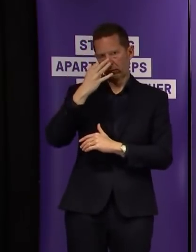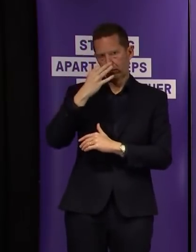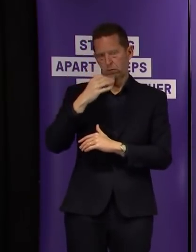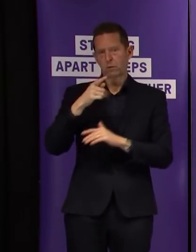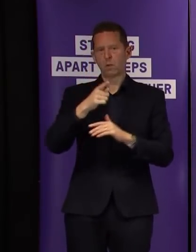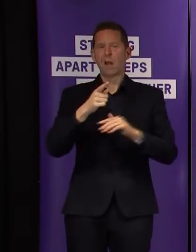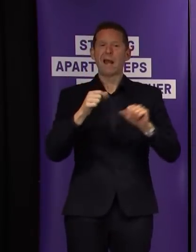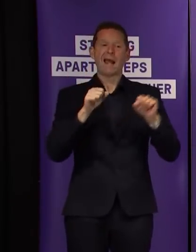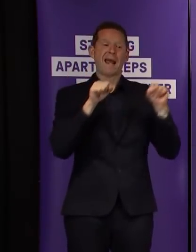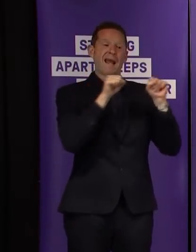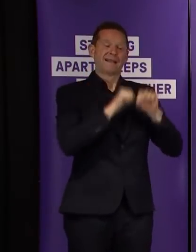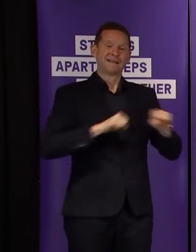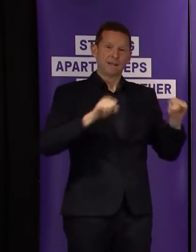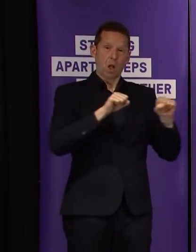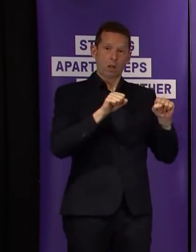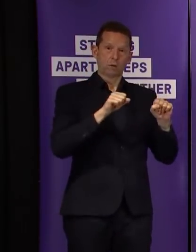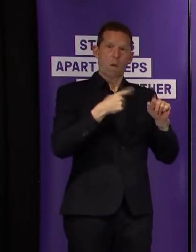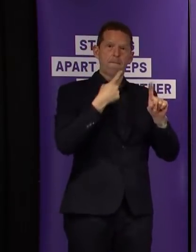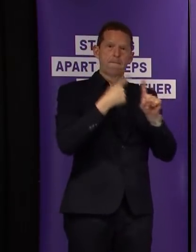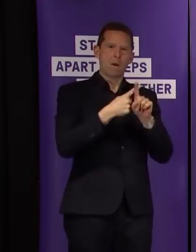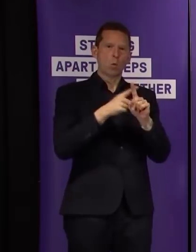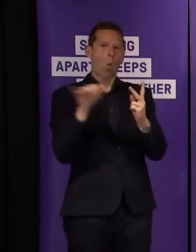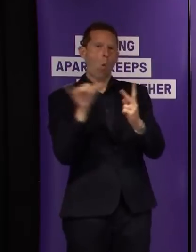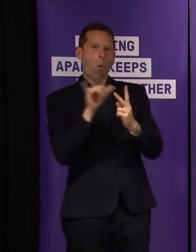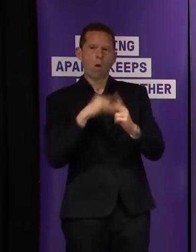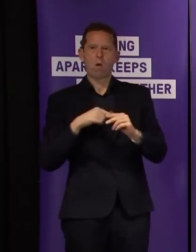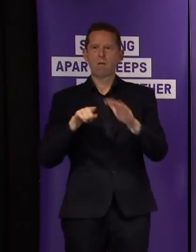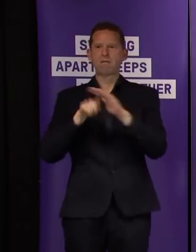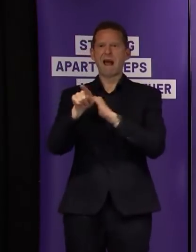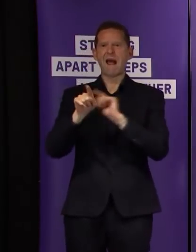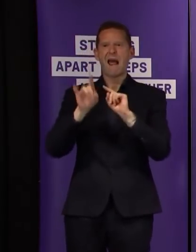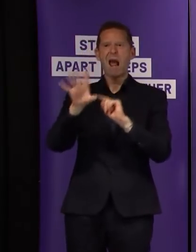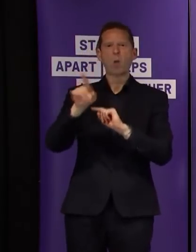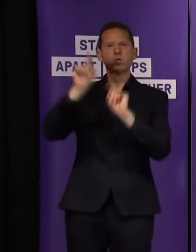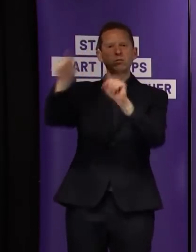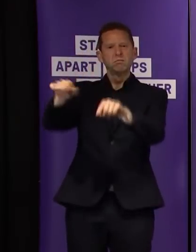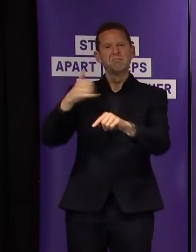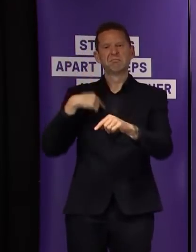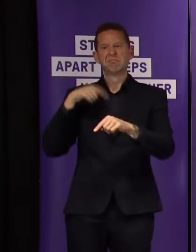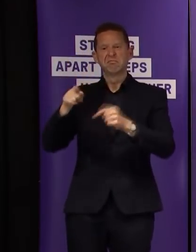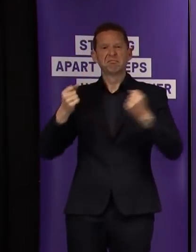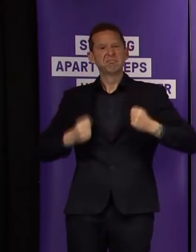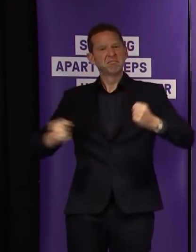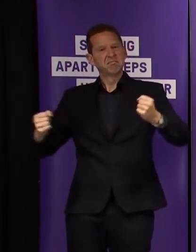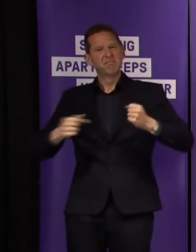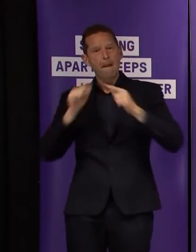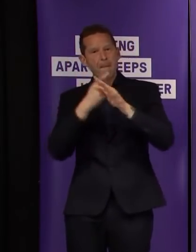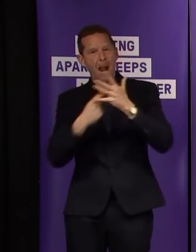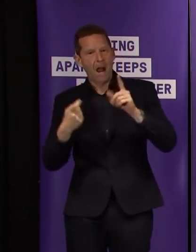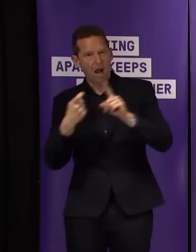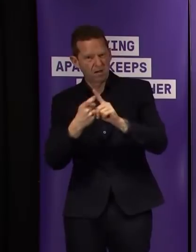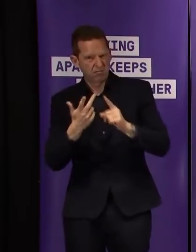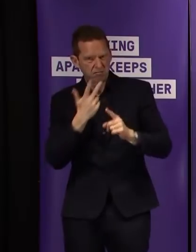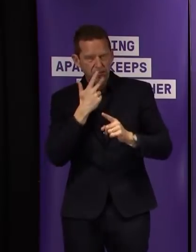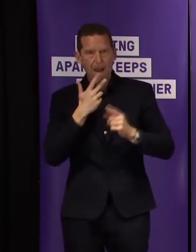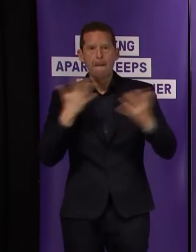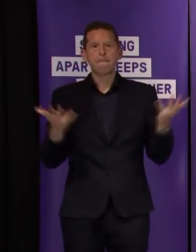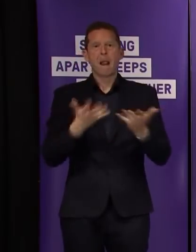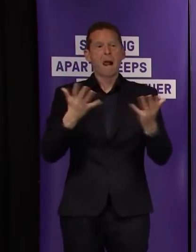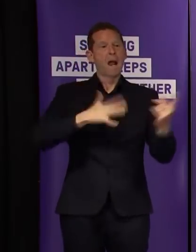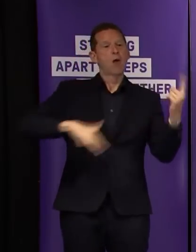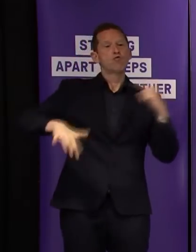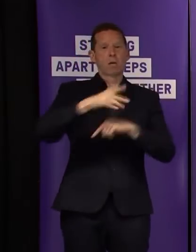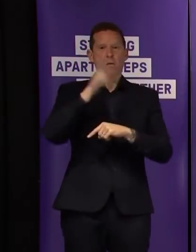it's exercise and or spending time outside, whether it be visiting the park, so on and so forth. And playgrounds will